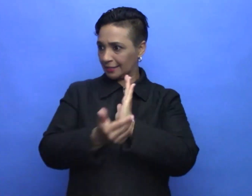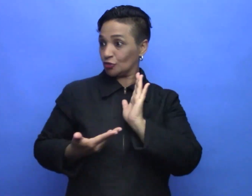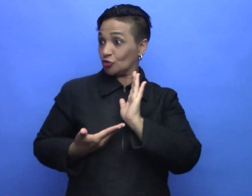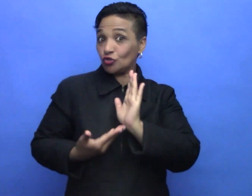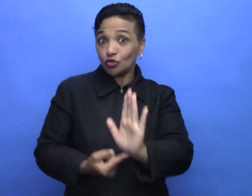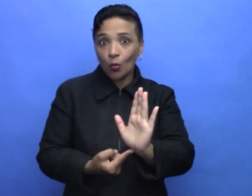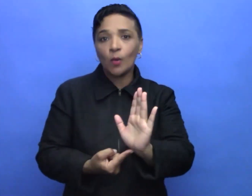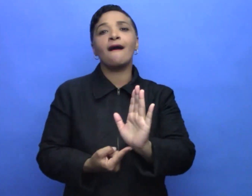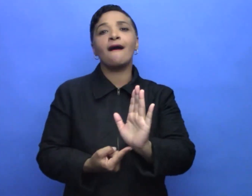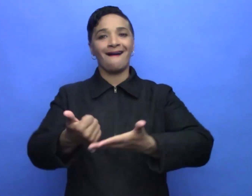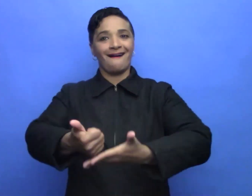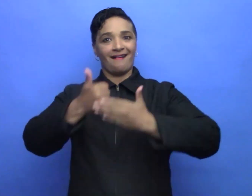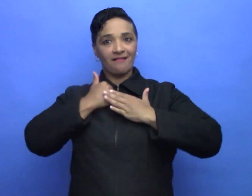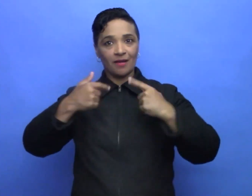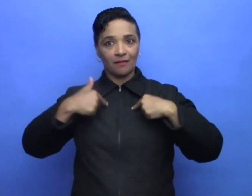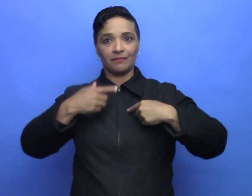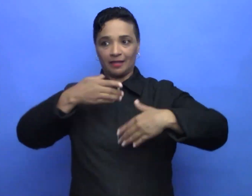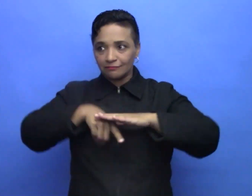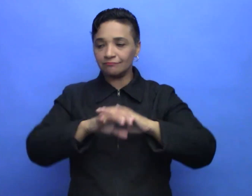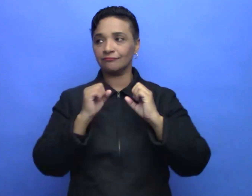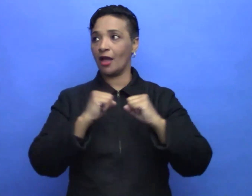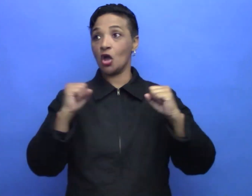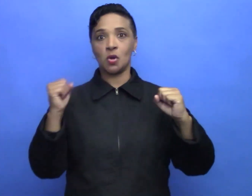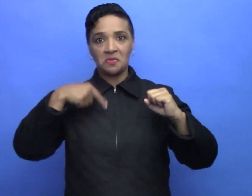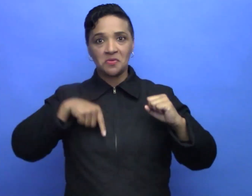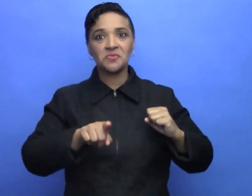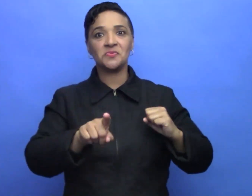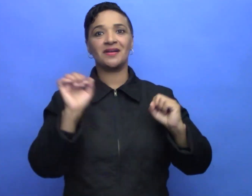entered the FAO RNE.